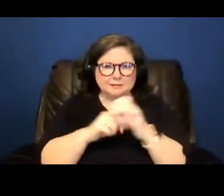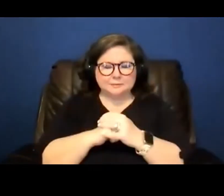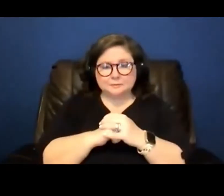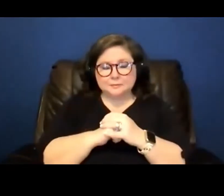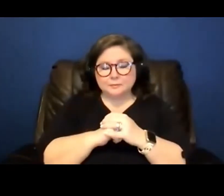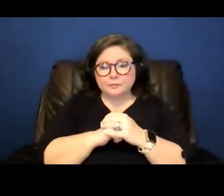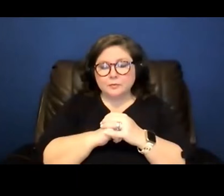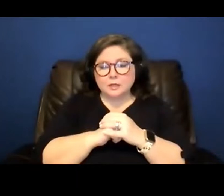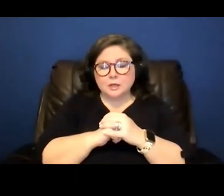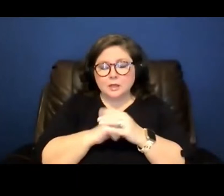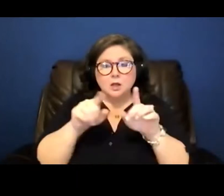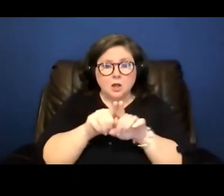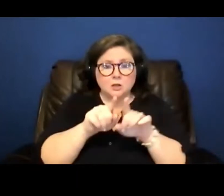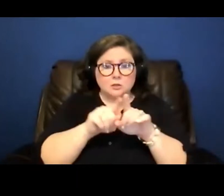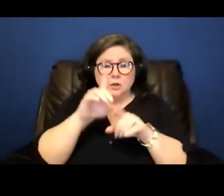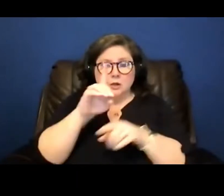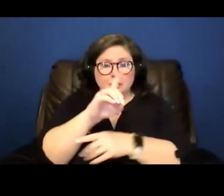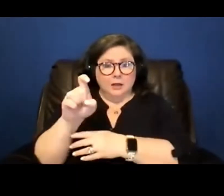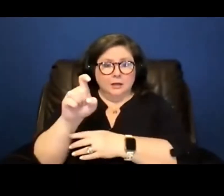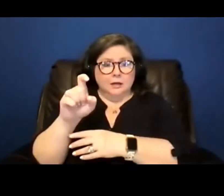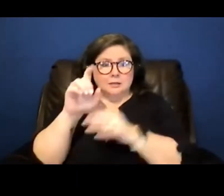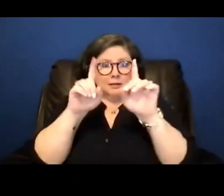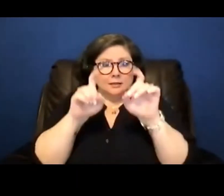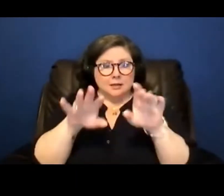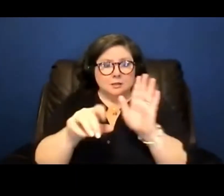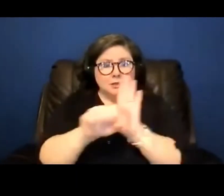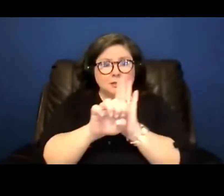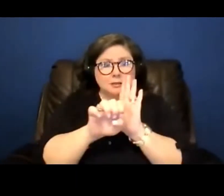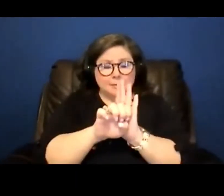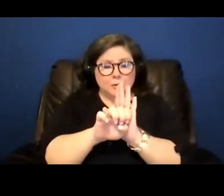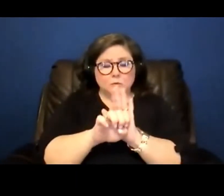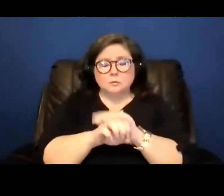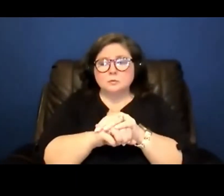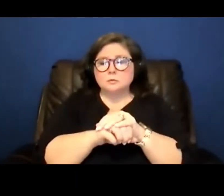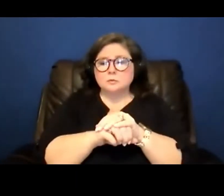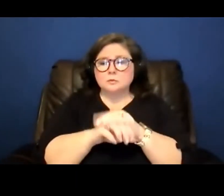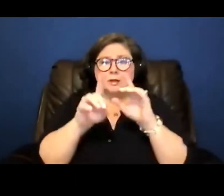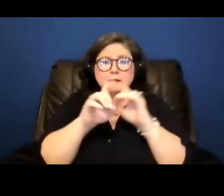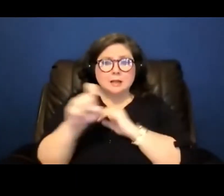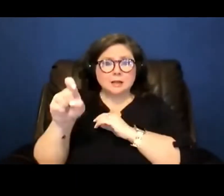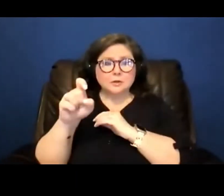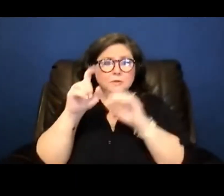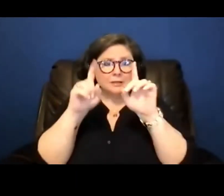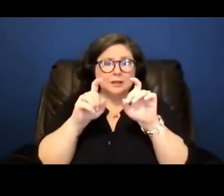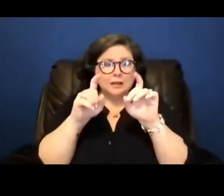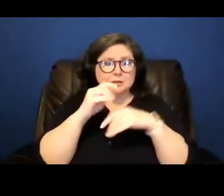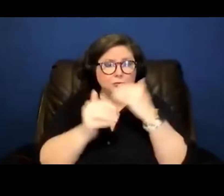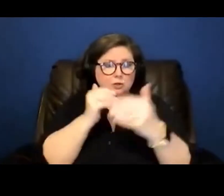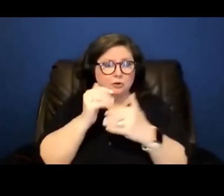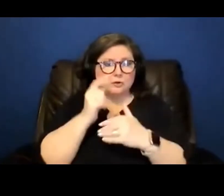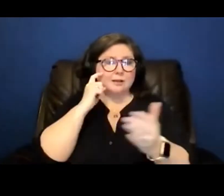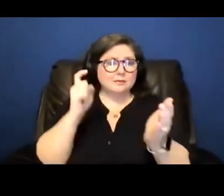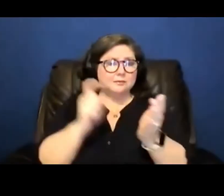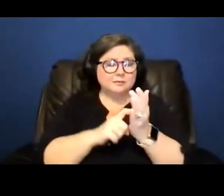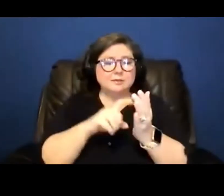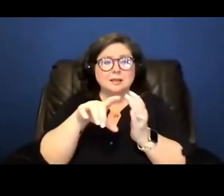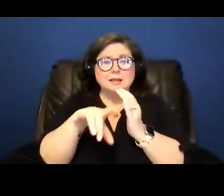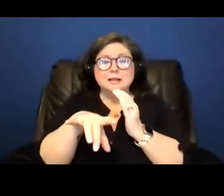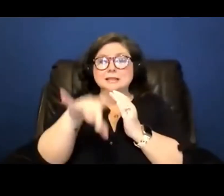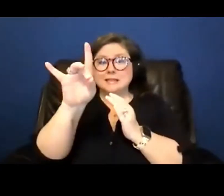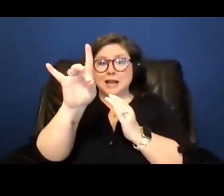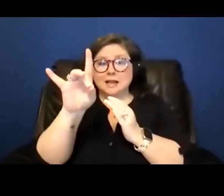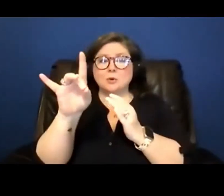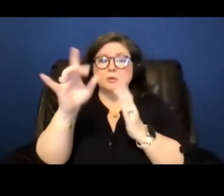So there's also diagnostic tests. For example, diagnostic tests are tests or procedures for diagnosing a disease or